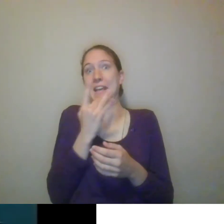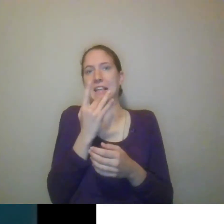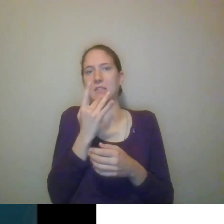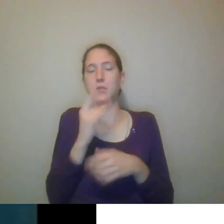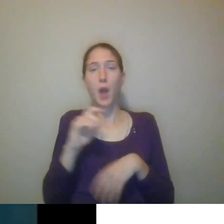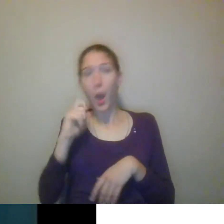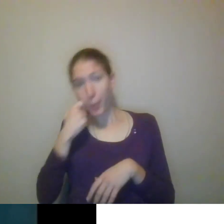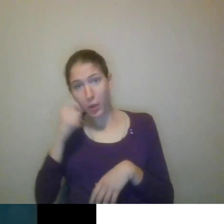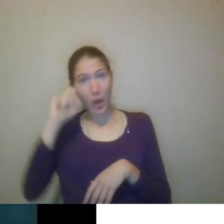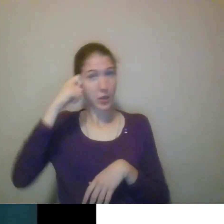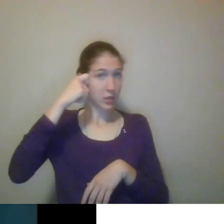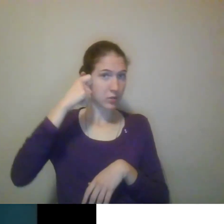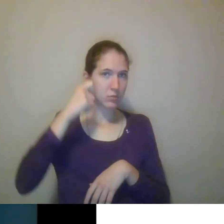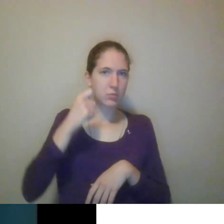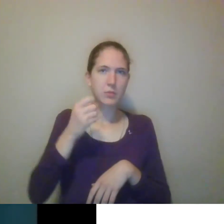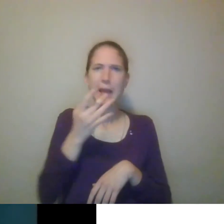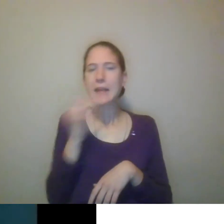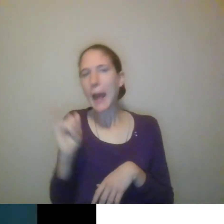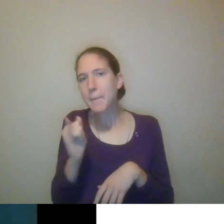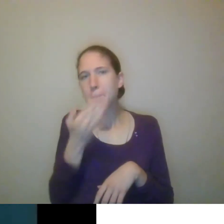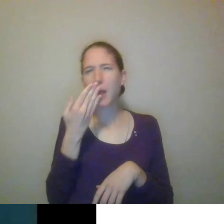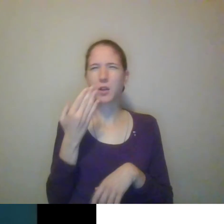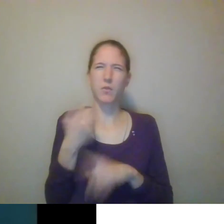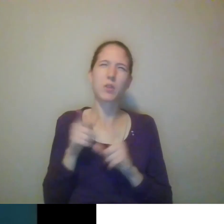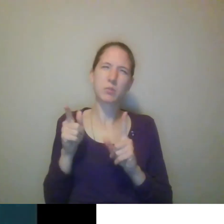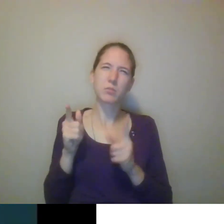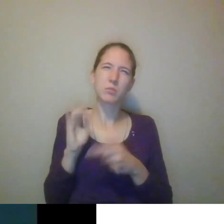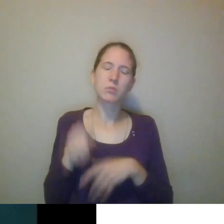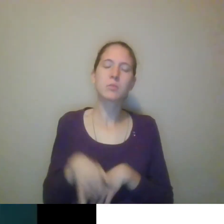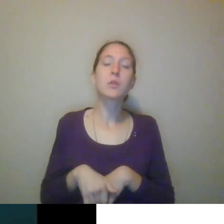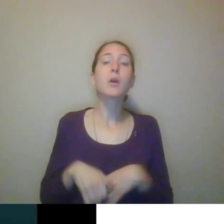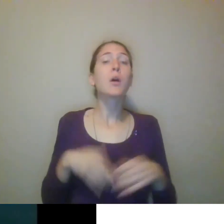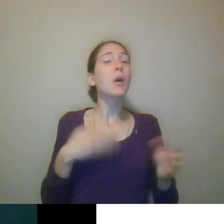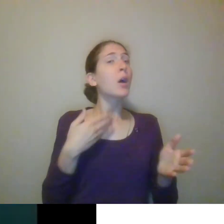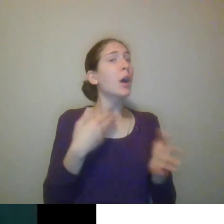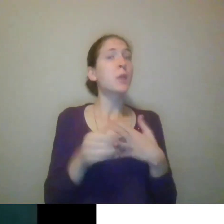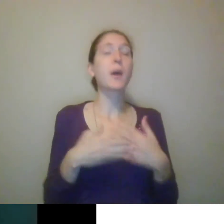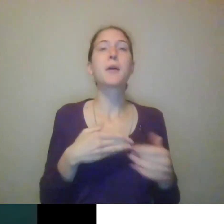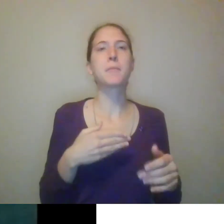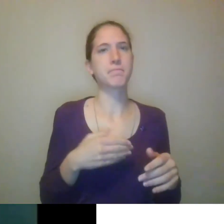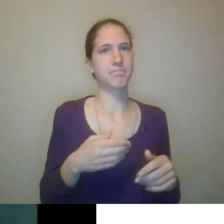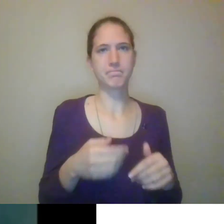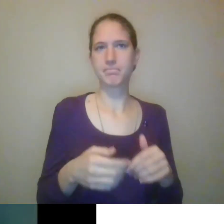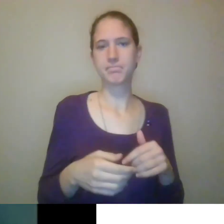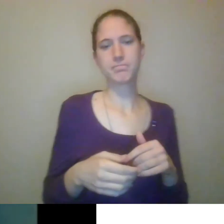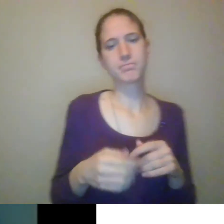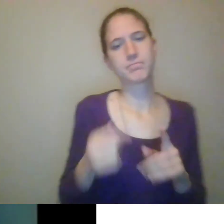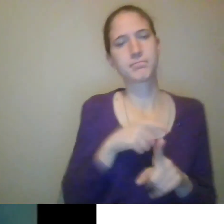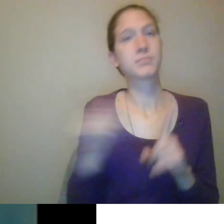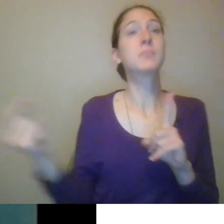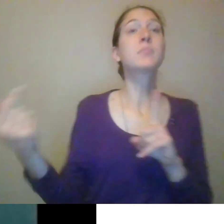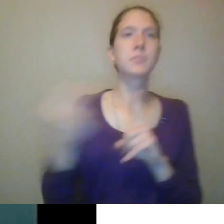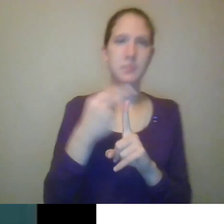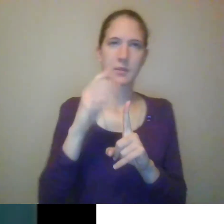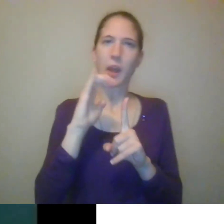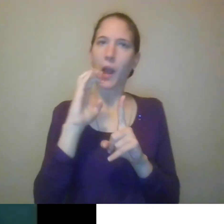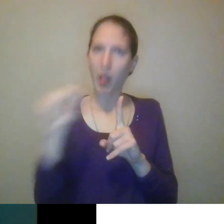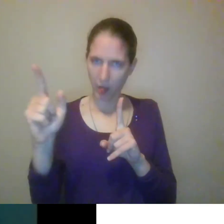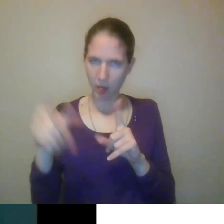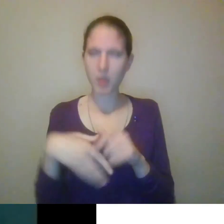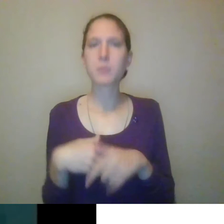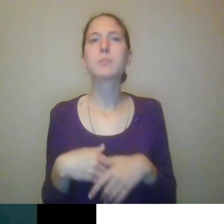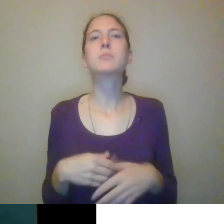show you and talk to you about now is this other process. This other process is called osmosis. All